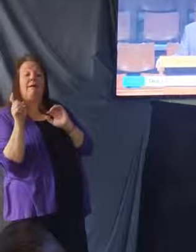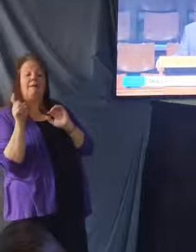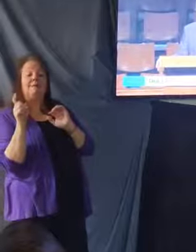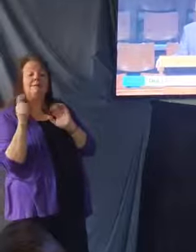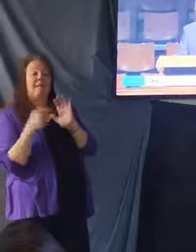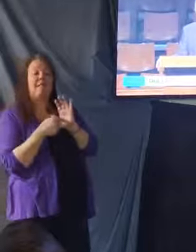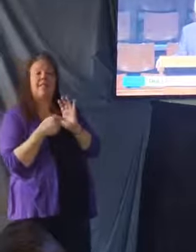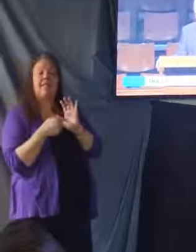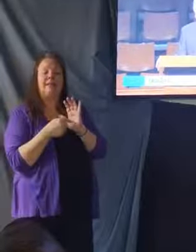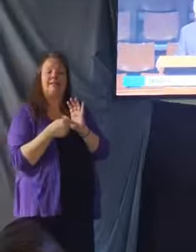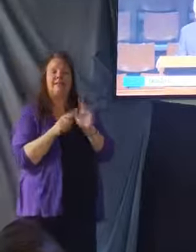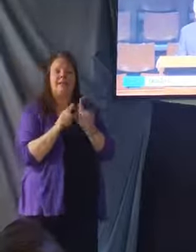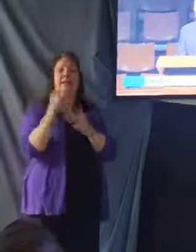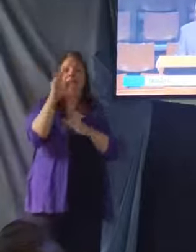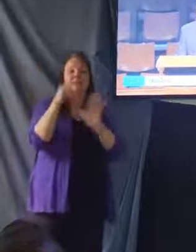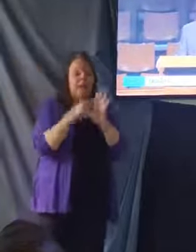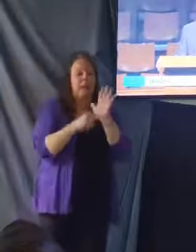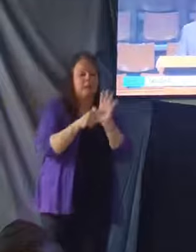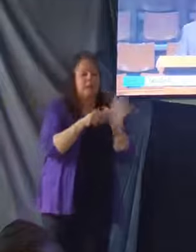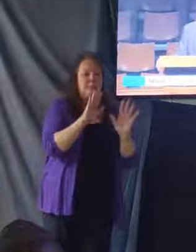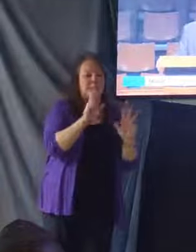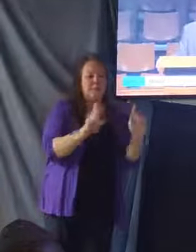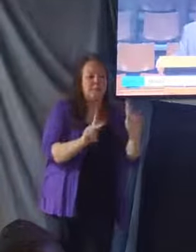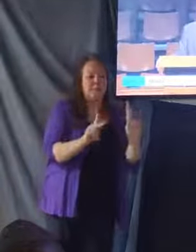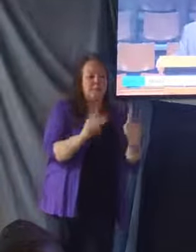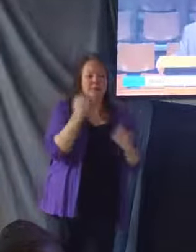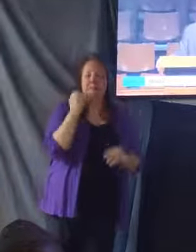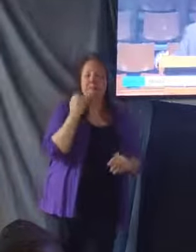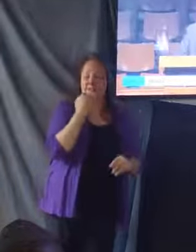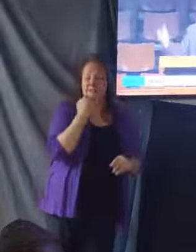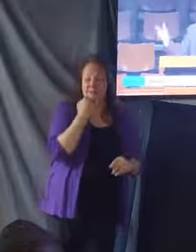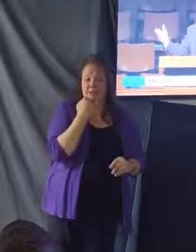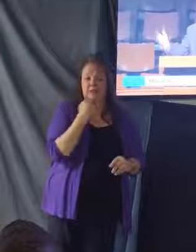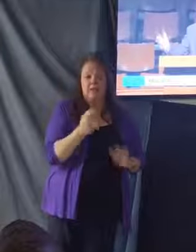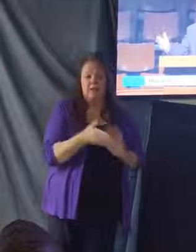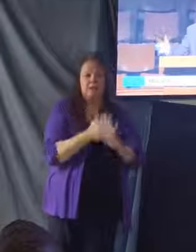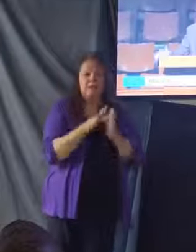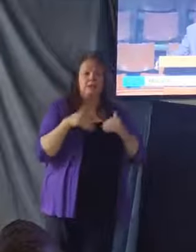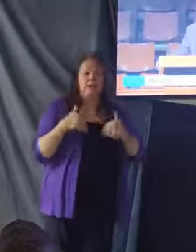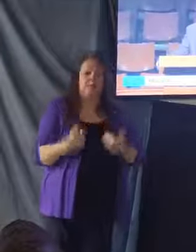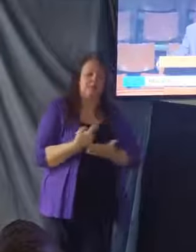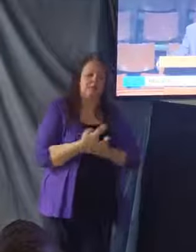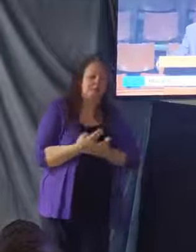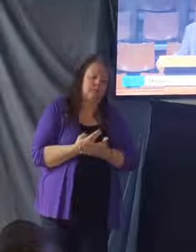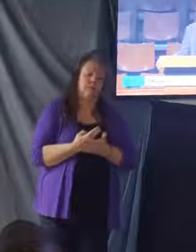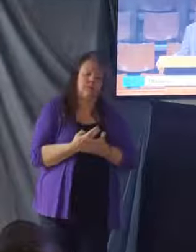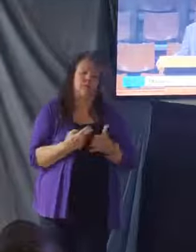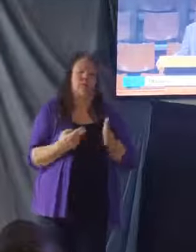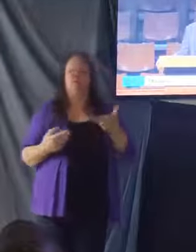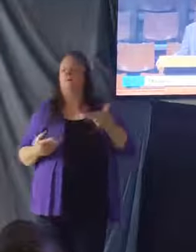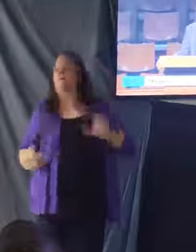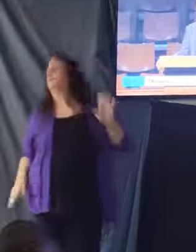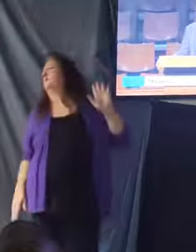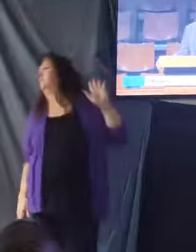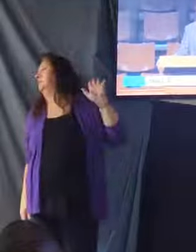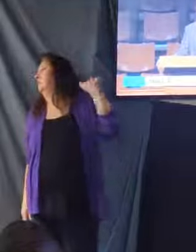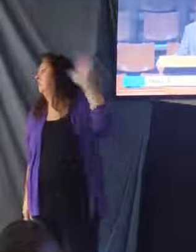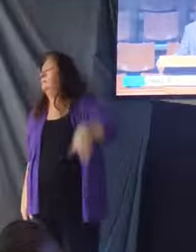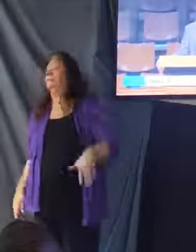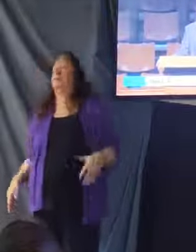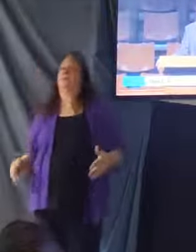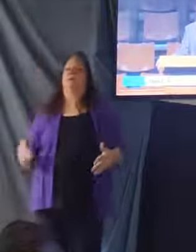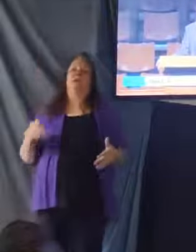That it's, as God rebuked his people Israel in the Old Testament, you've become weary of me. You